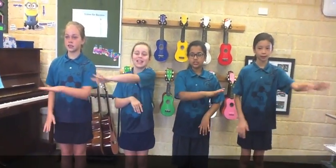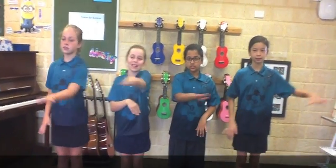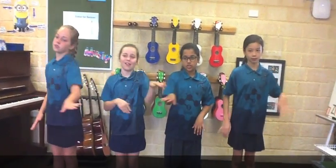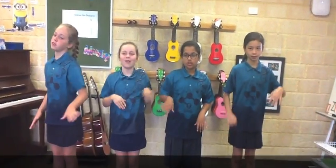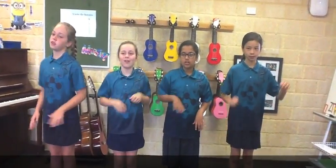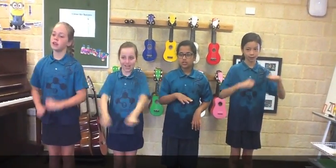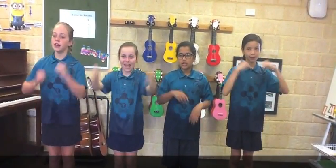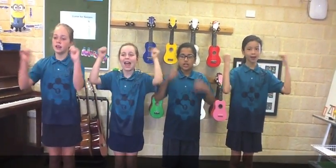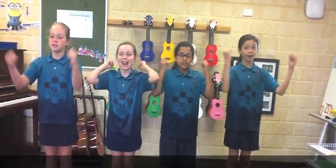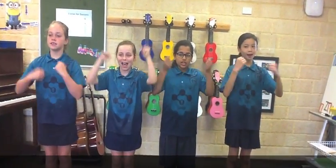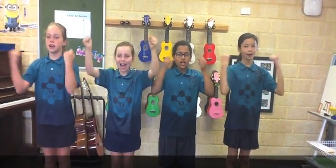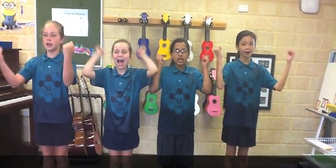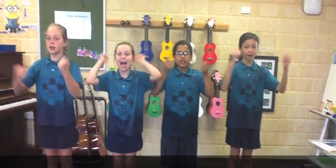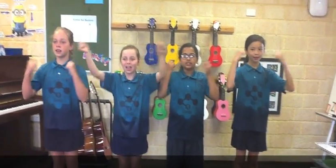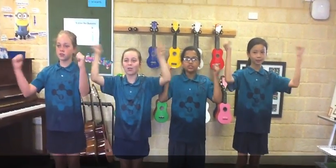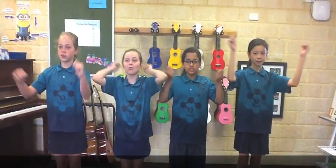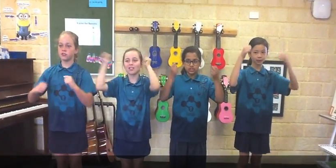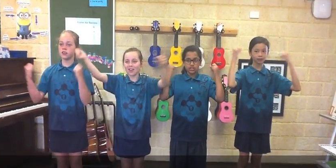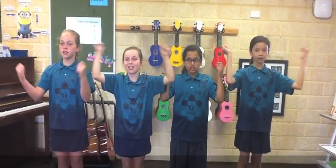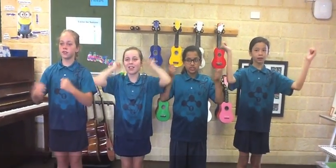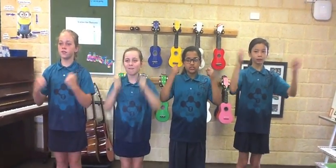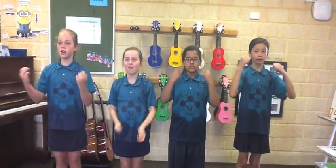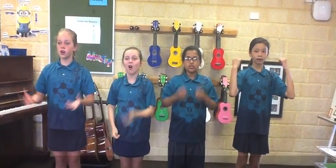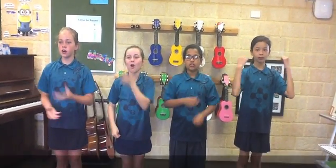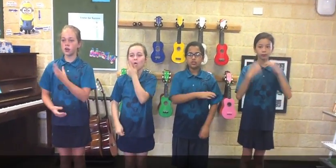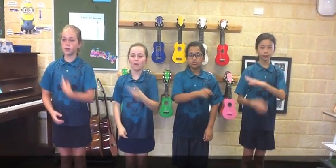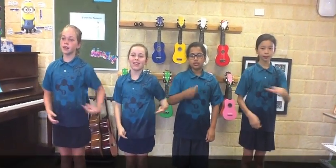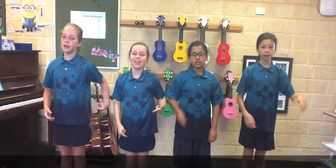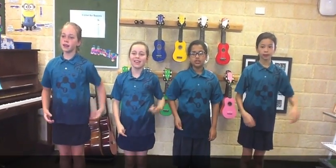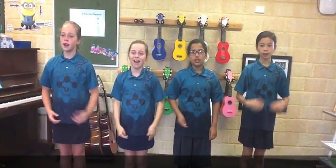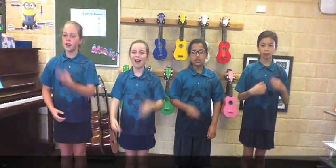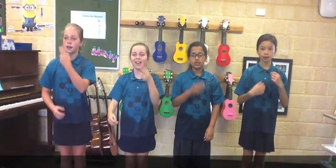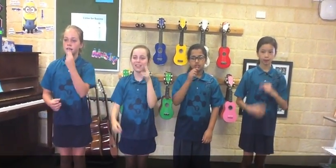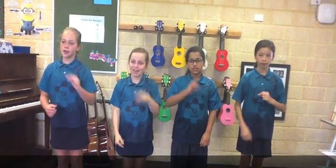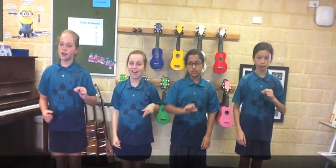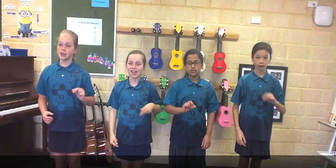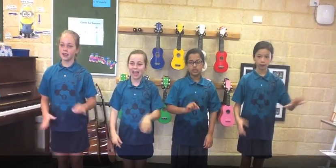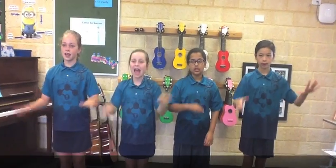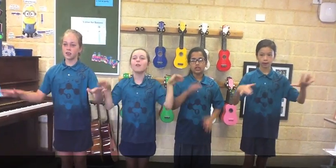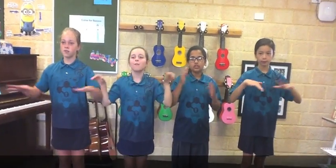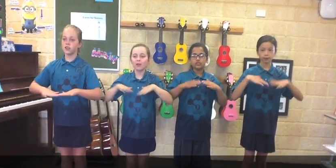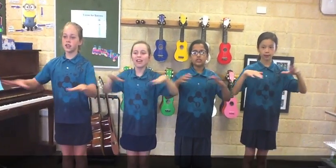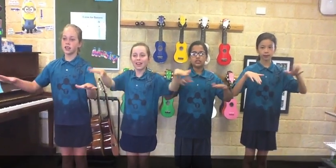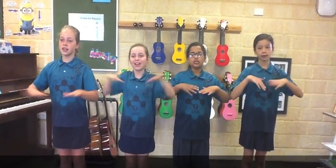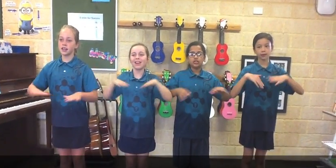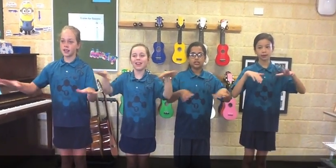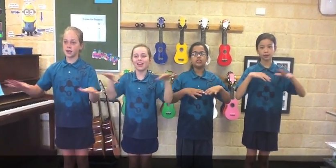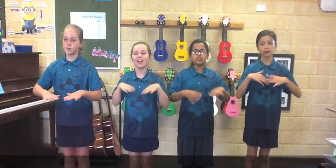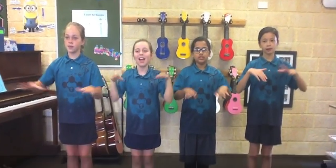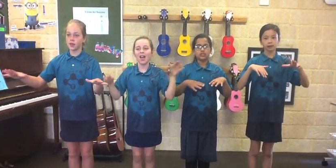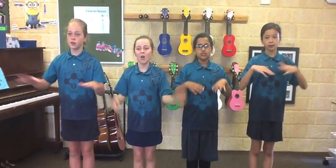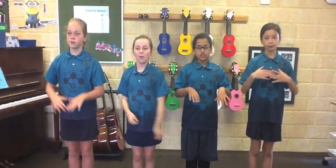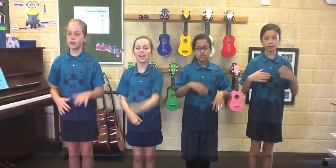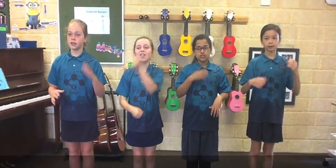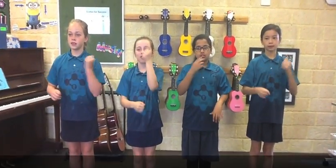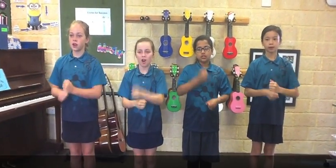Australians let us rejoice for We Are Young and Free with